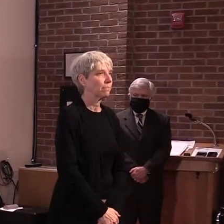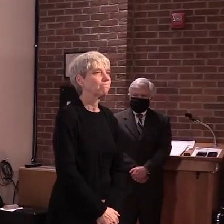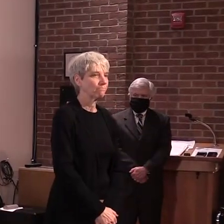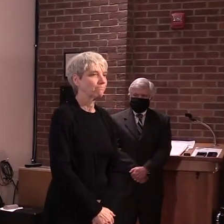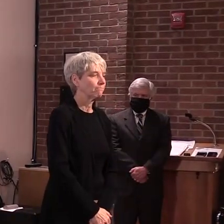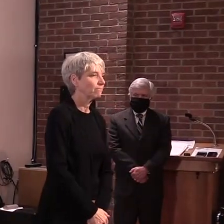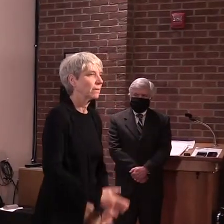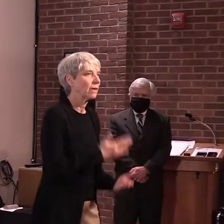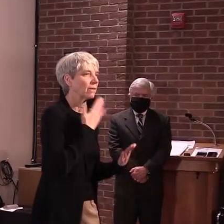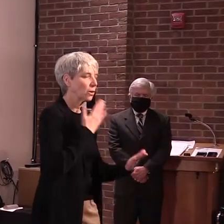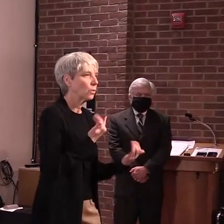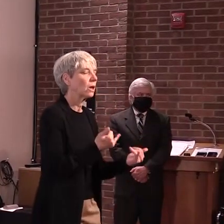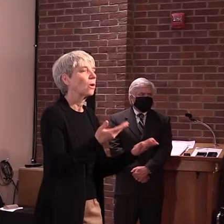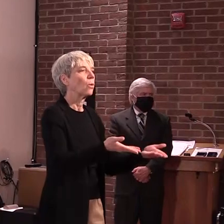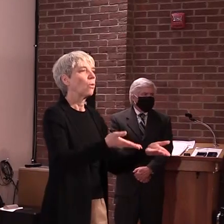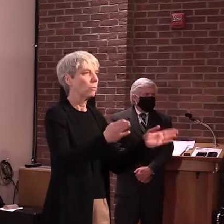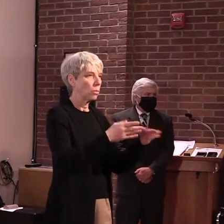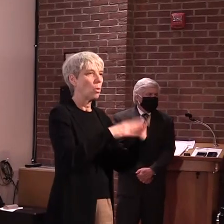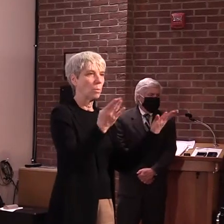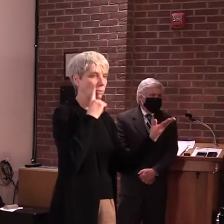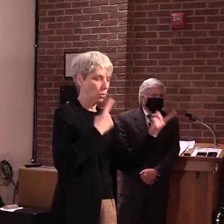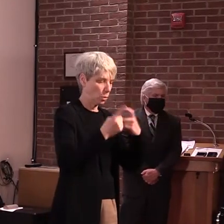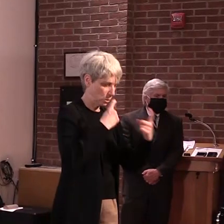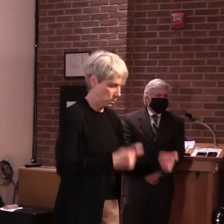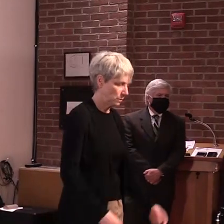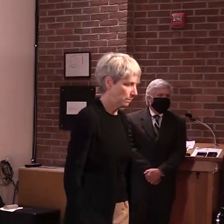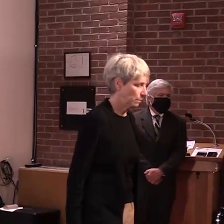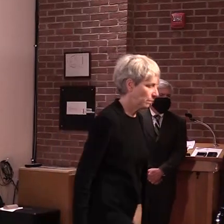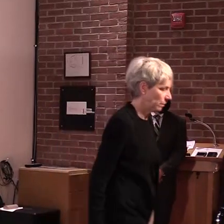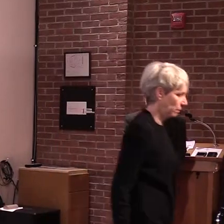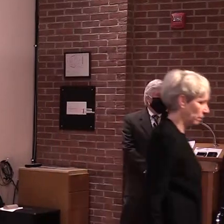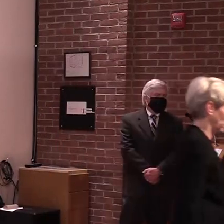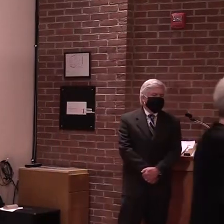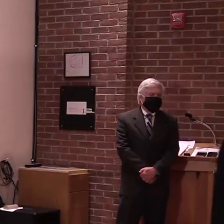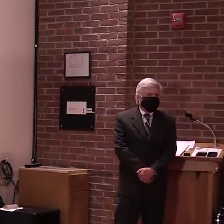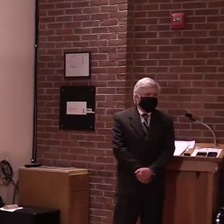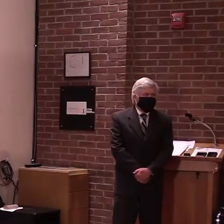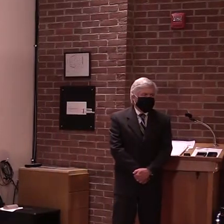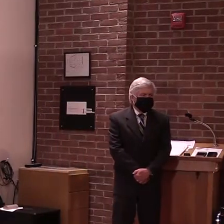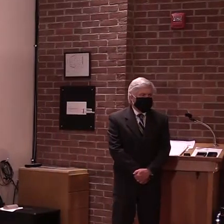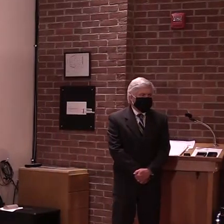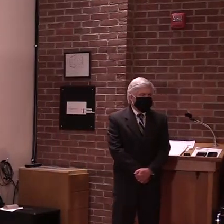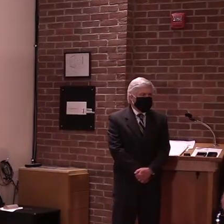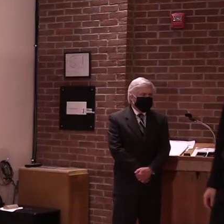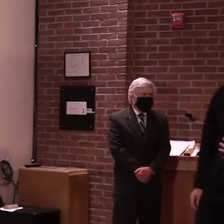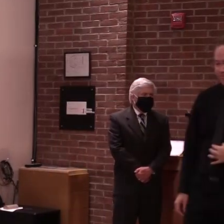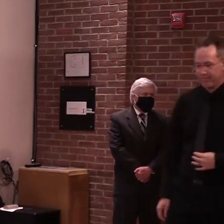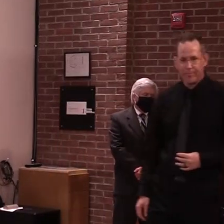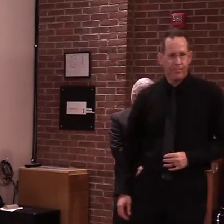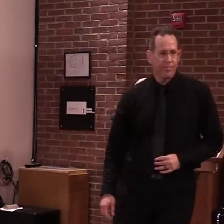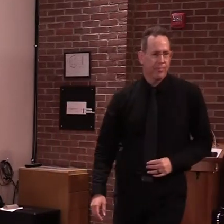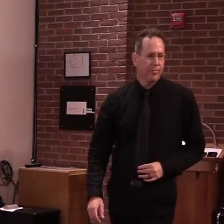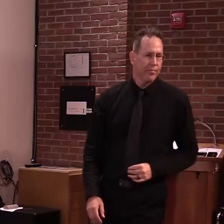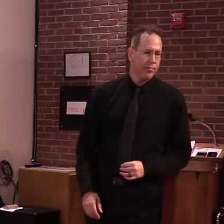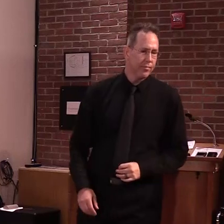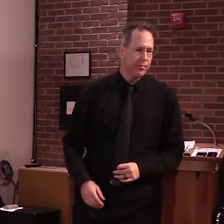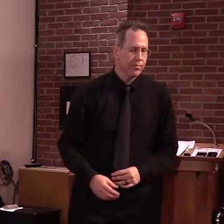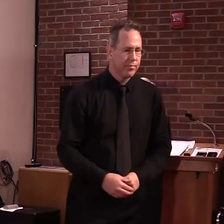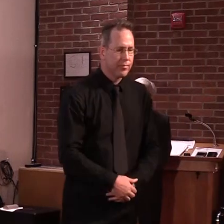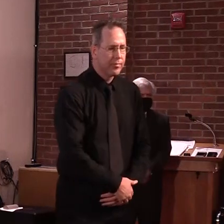Thank you all. I will now open it up for questions. Colin? All right, thank you.